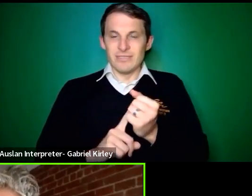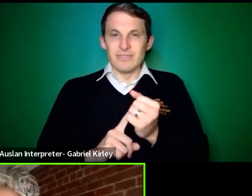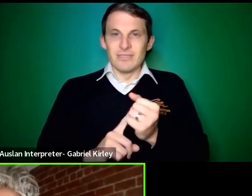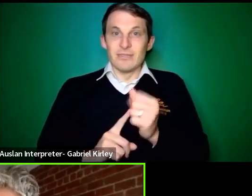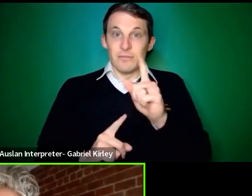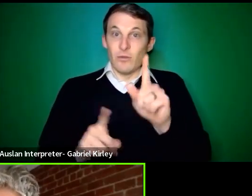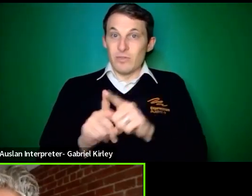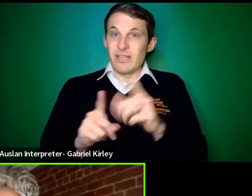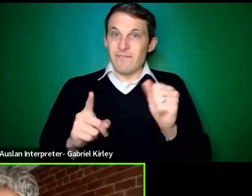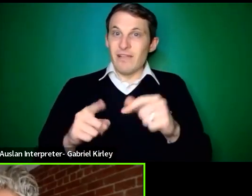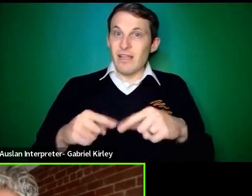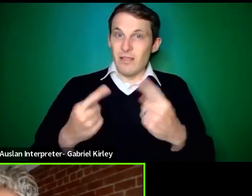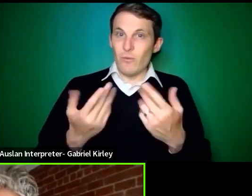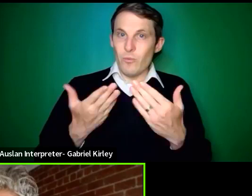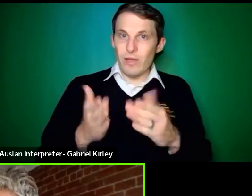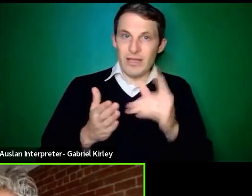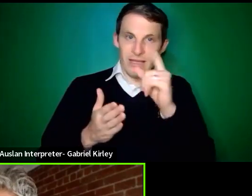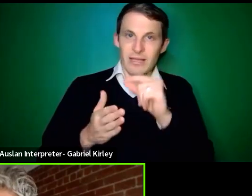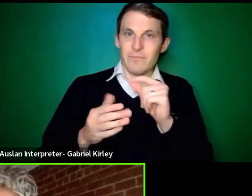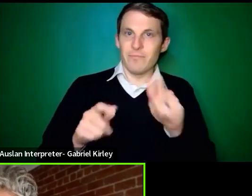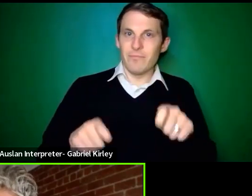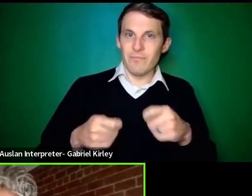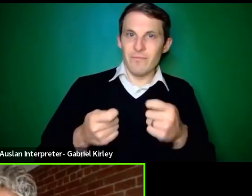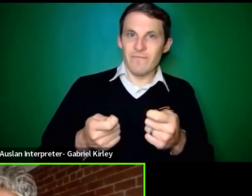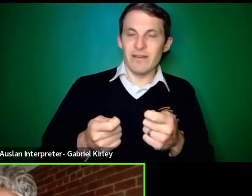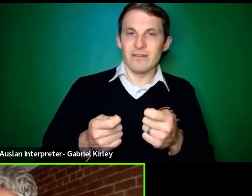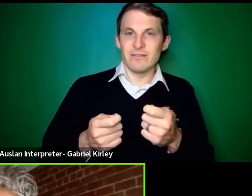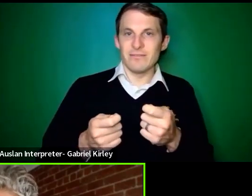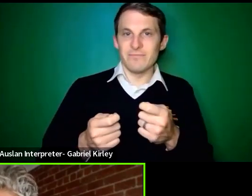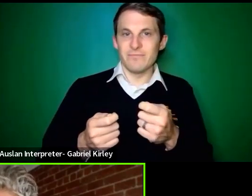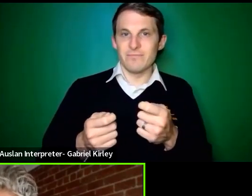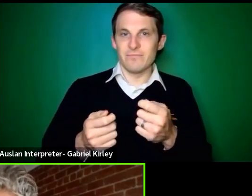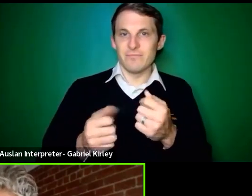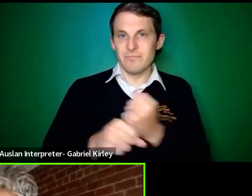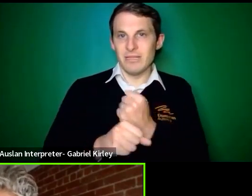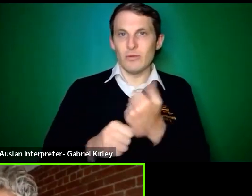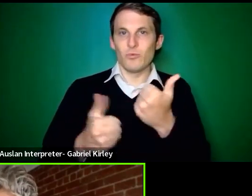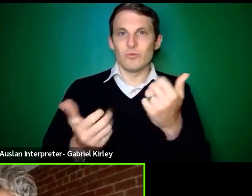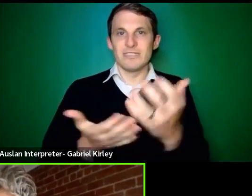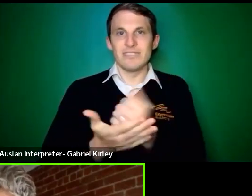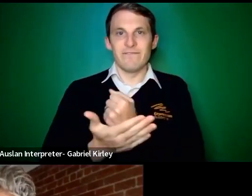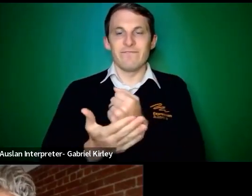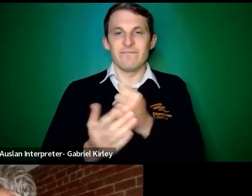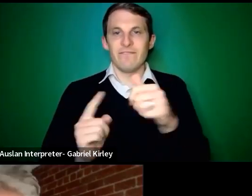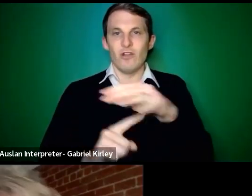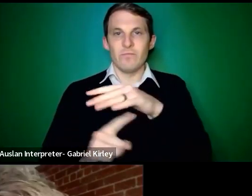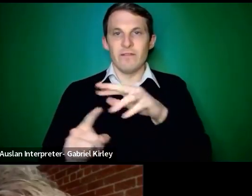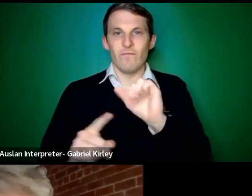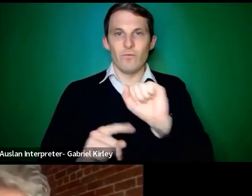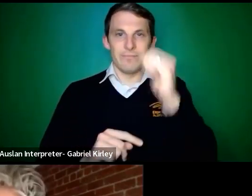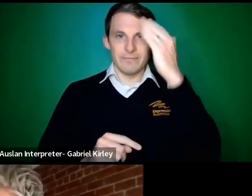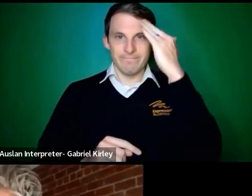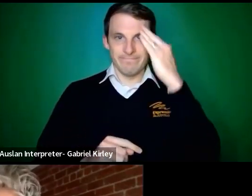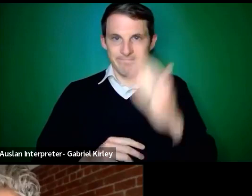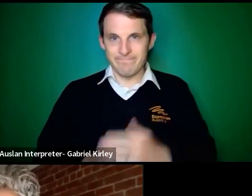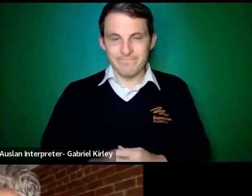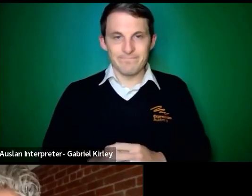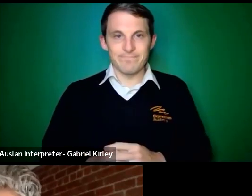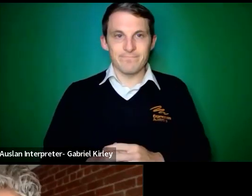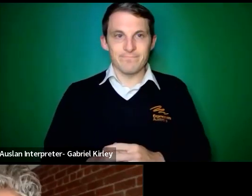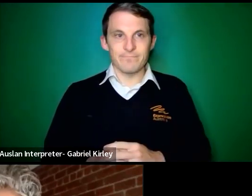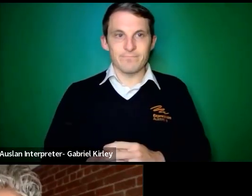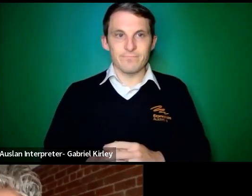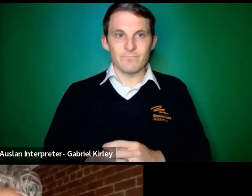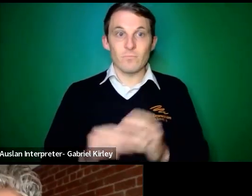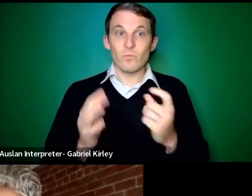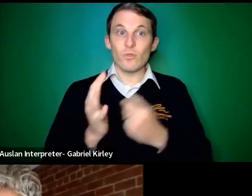way that you can actually provide the safest sort of situation for your mother. Thanks, Rob. I might add a little